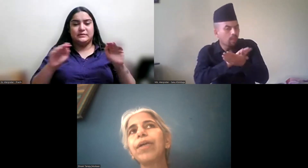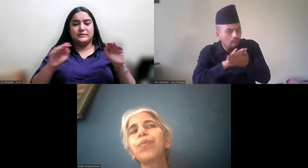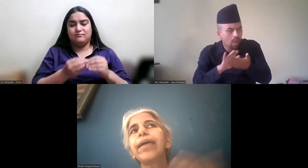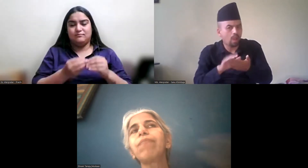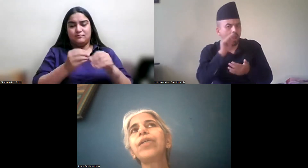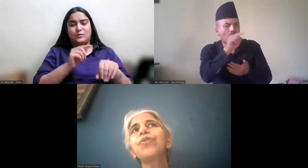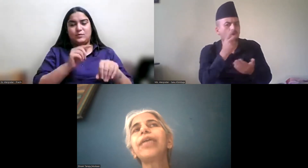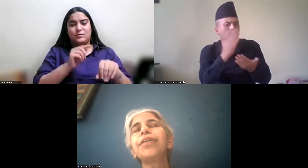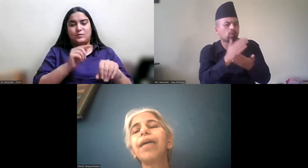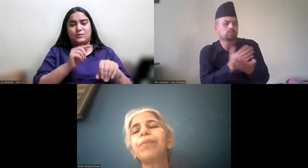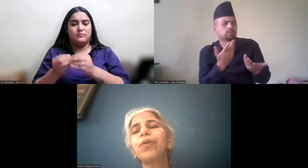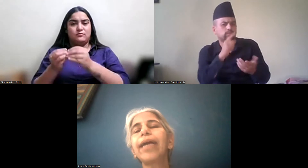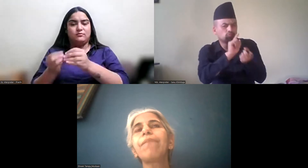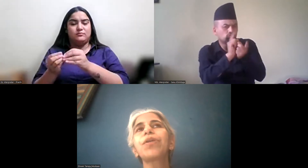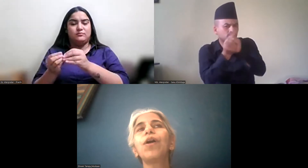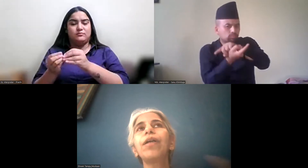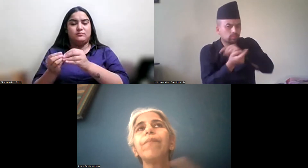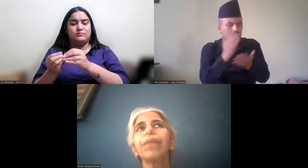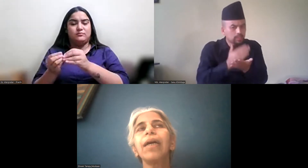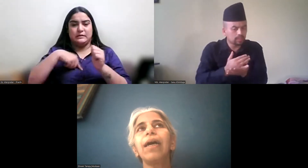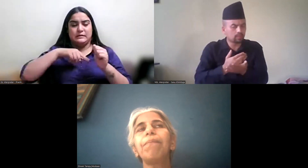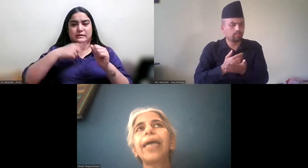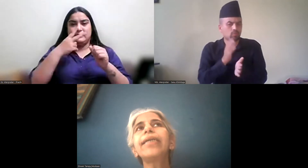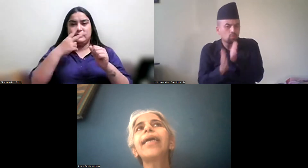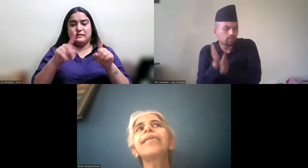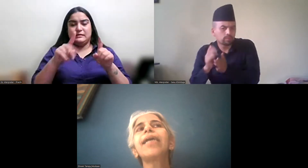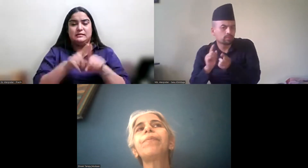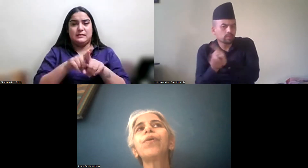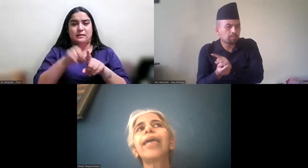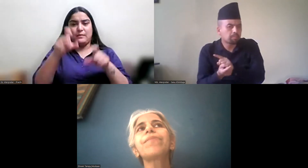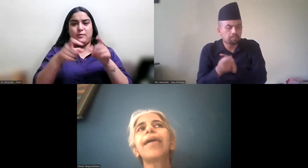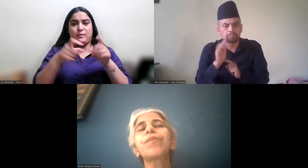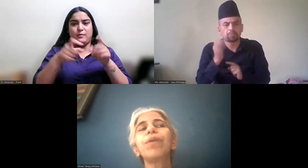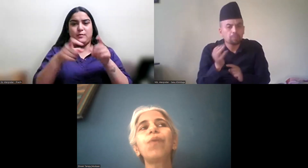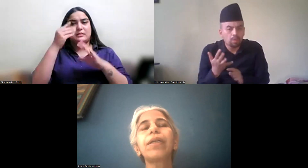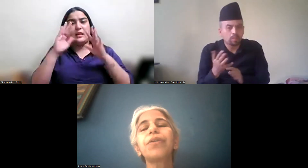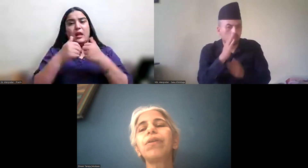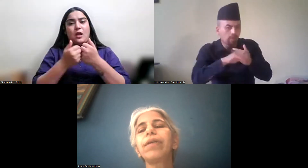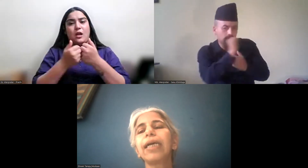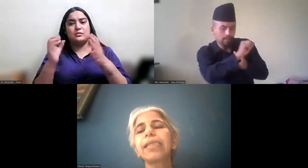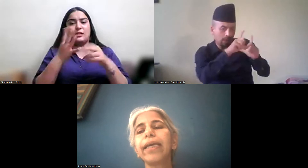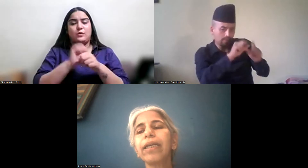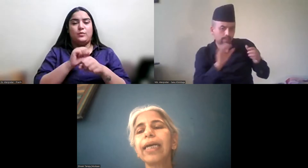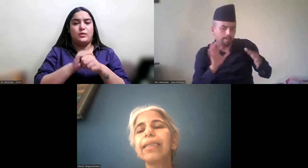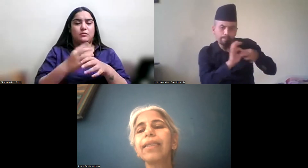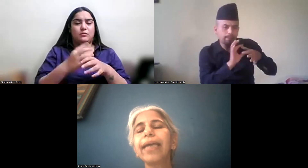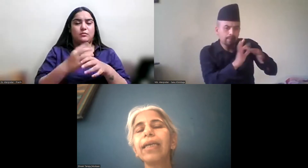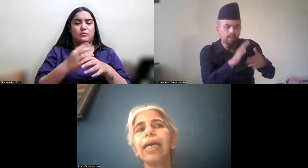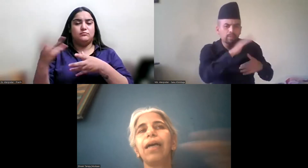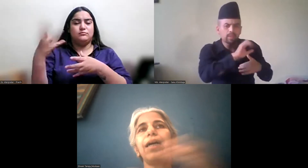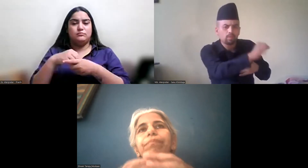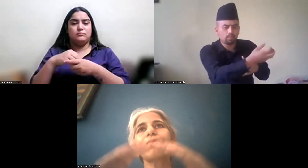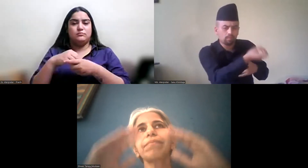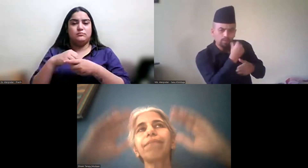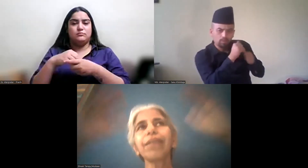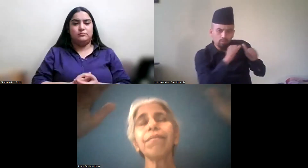how much we are able to change our programs or prioritize our programs as per what the children are saying, rather than